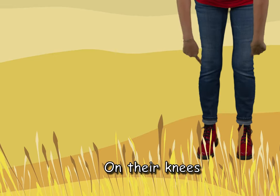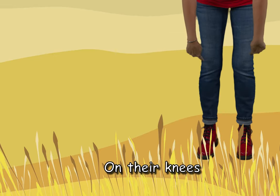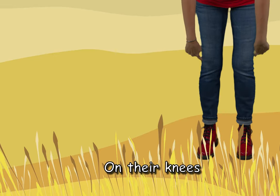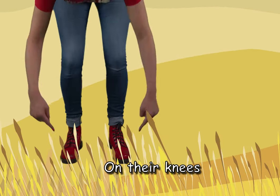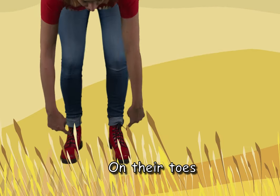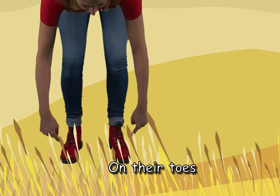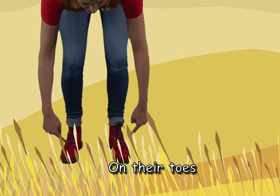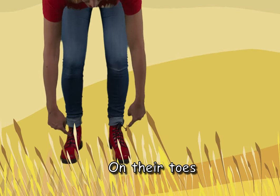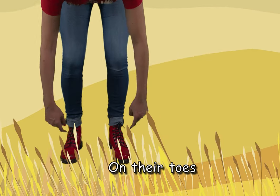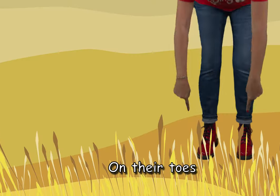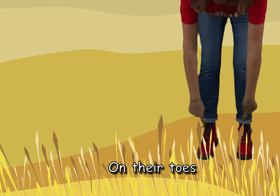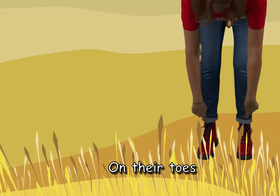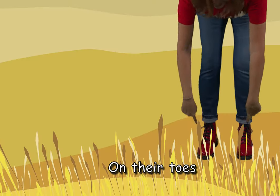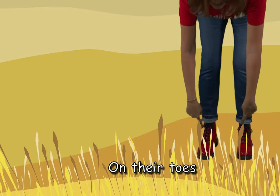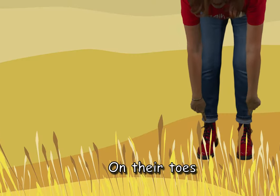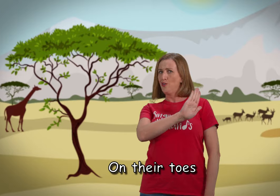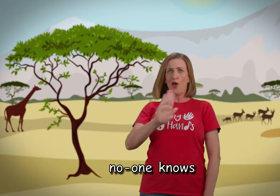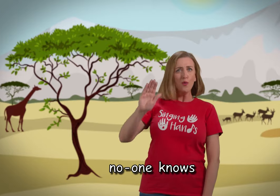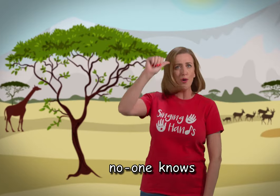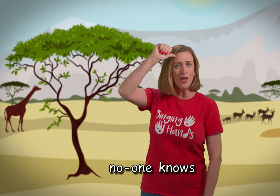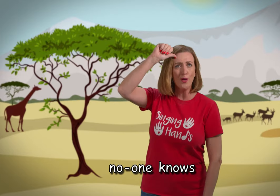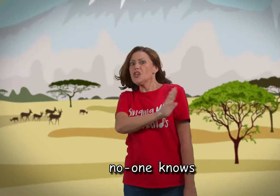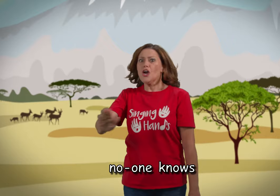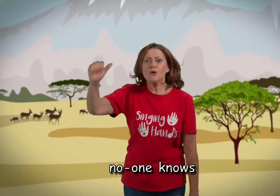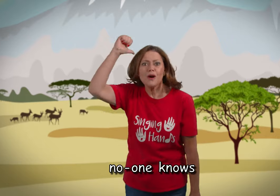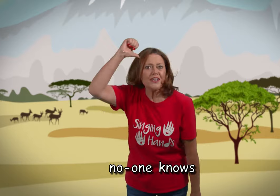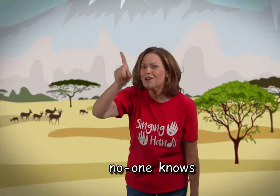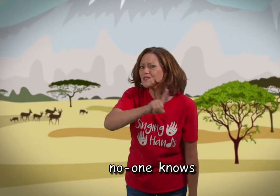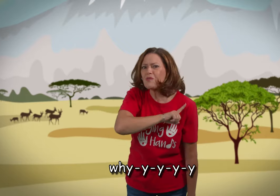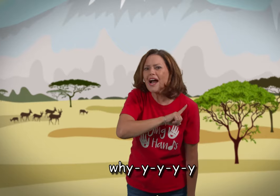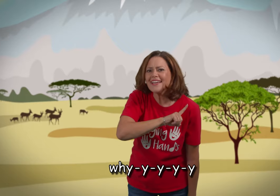their toes, no one knows why